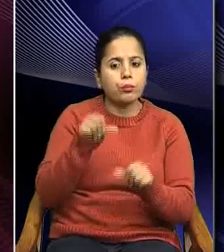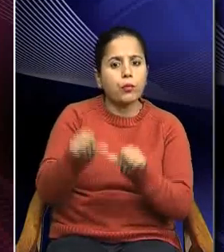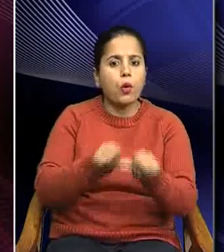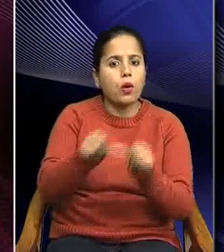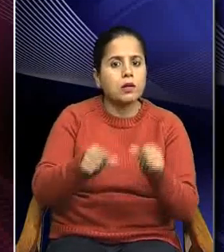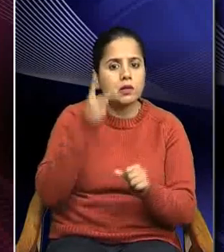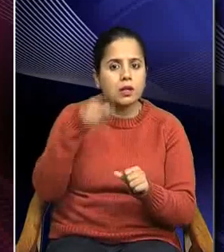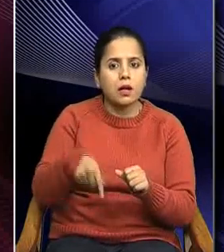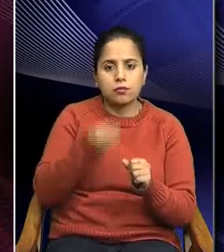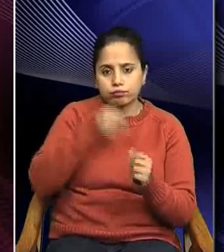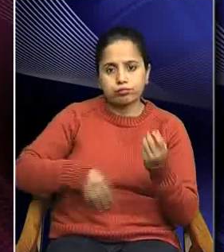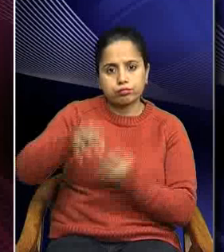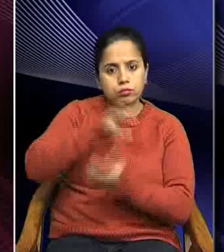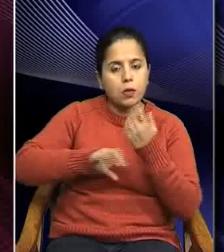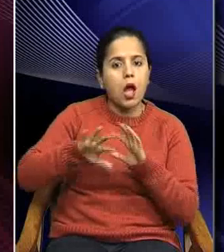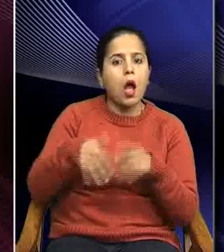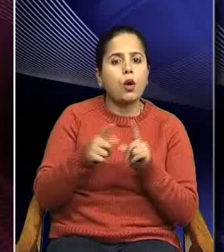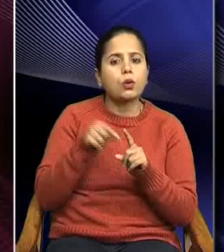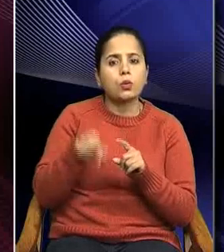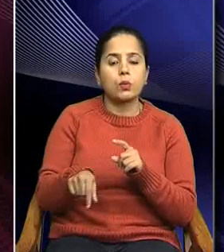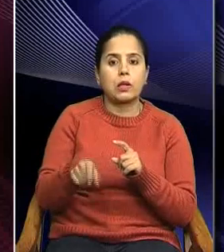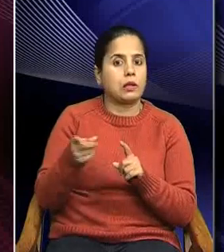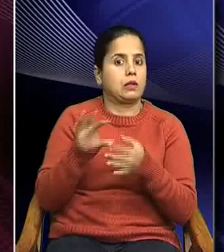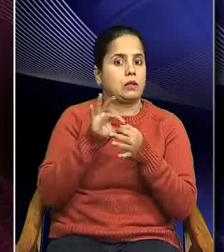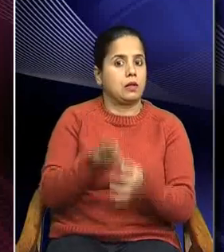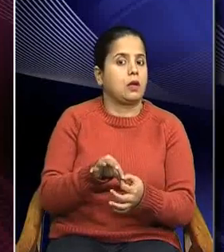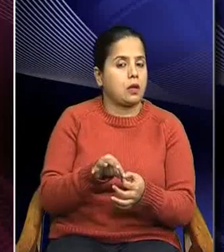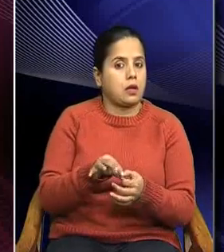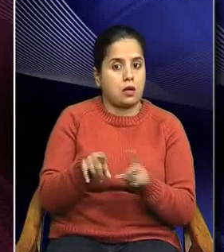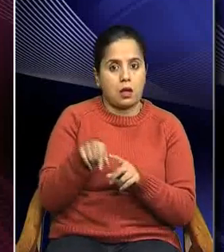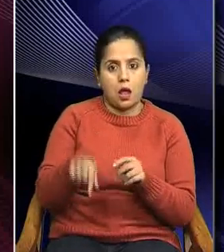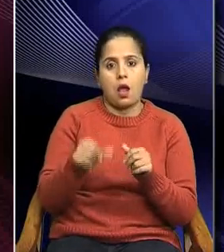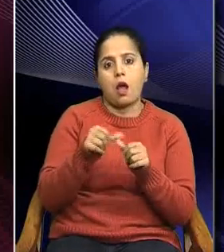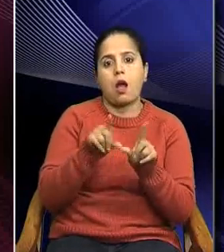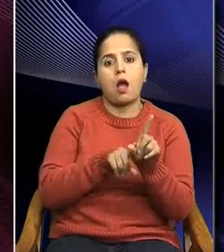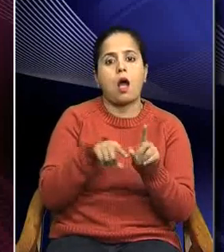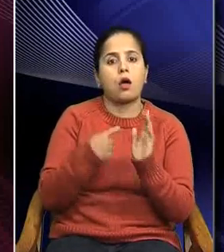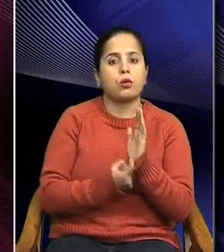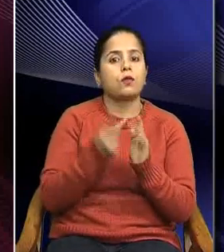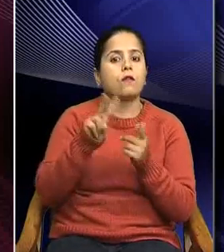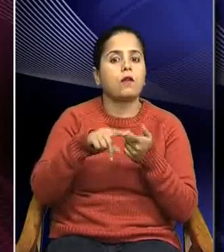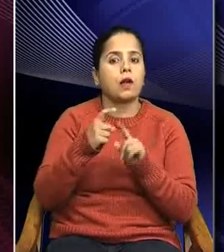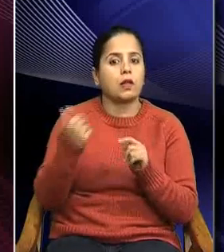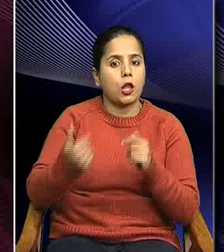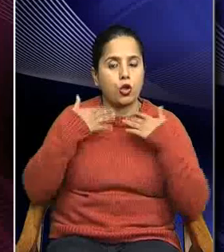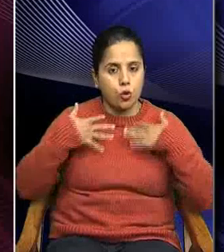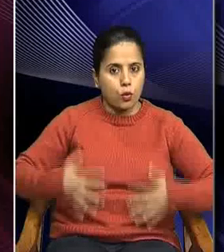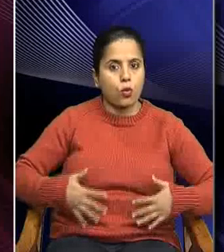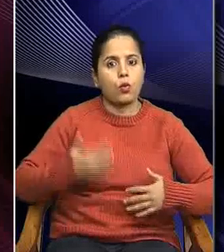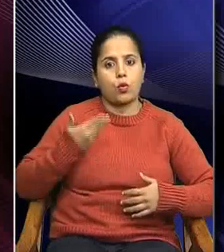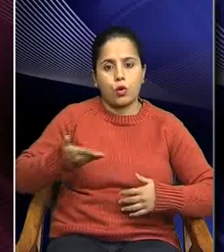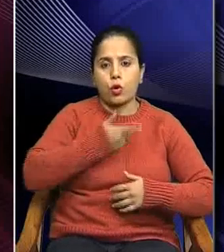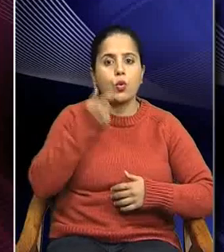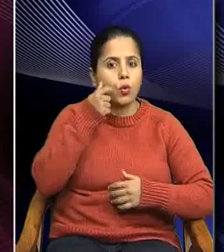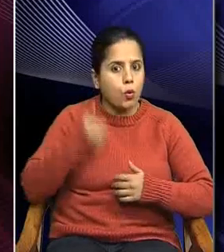of digestion, which is very central to Ayurvedic understanding of human body and so forth and